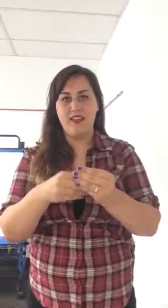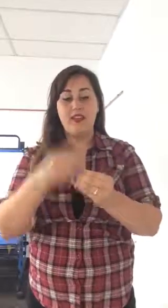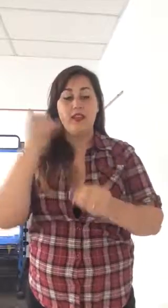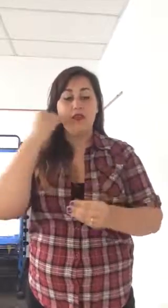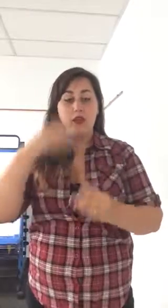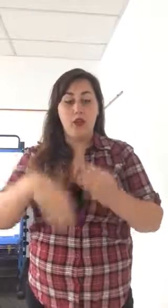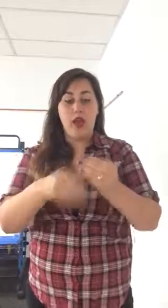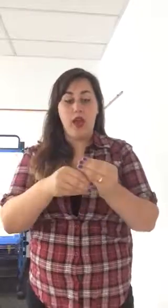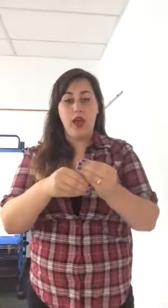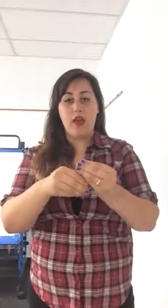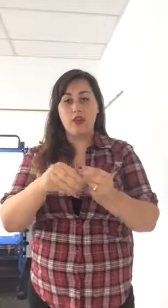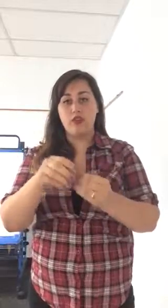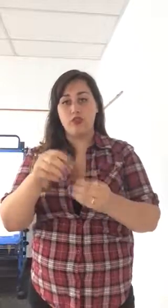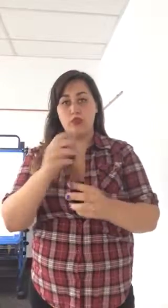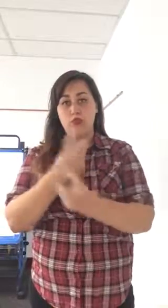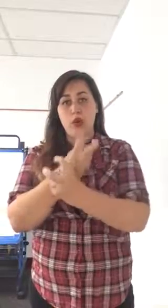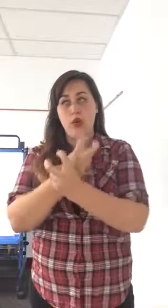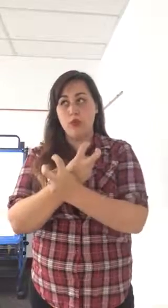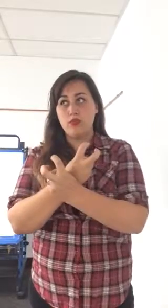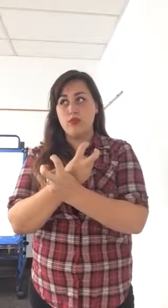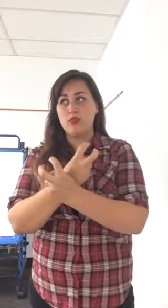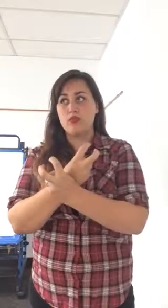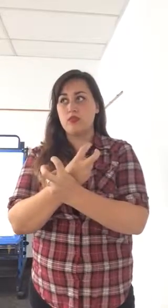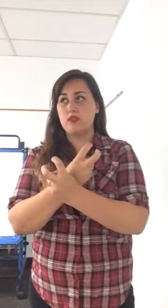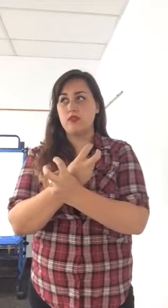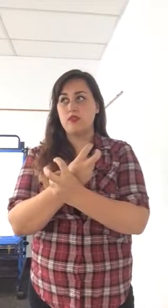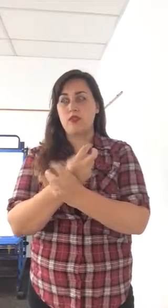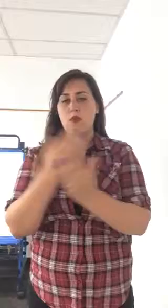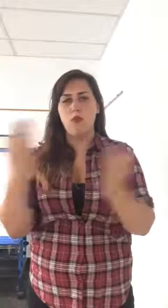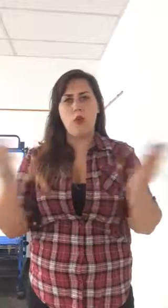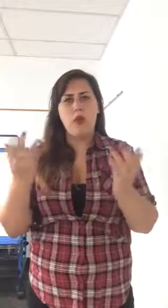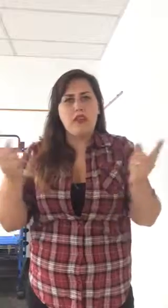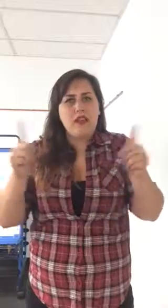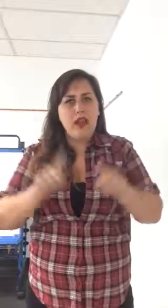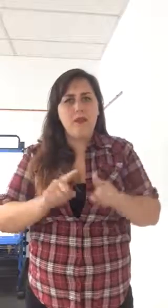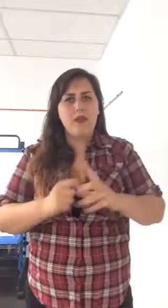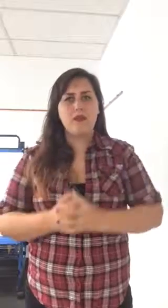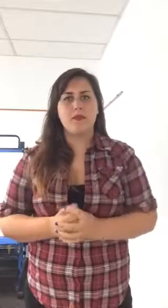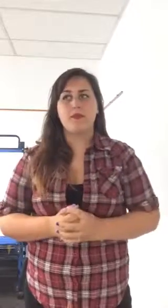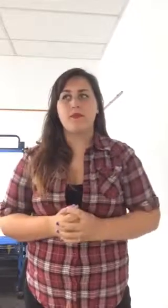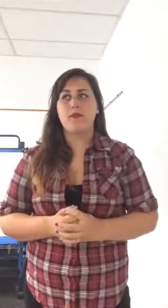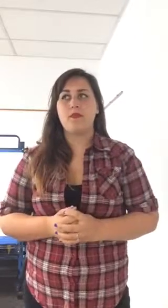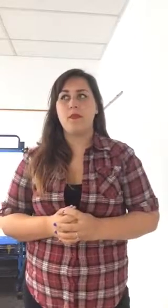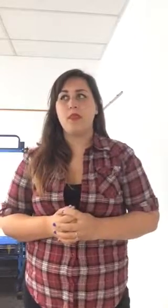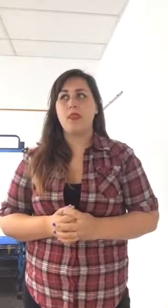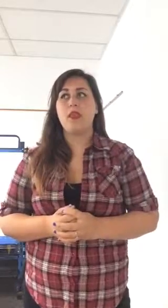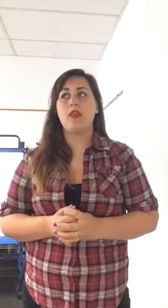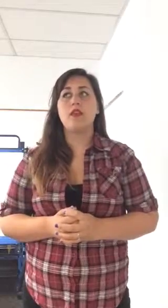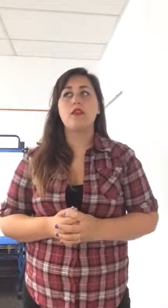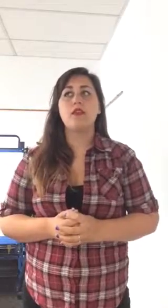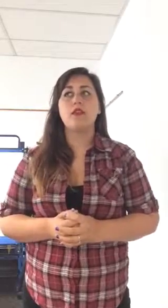to the bones, just like we do if we add minerals to the rocks, what's going to happen to the bones? Say it again. They're gonna